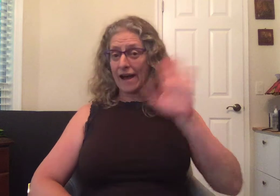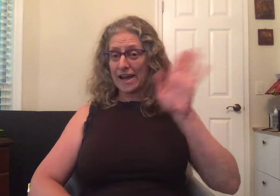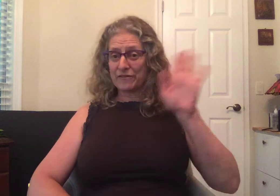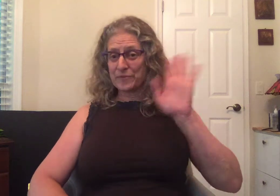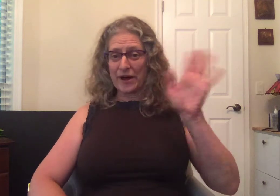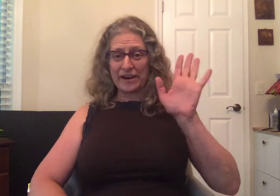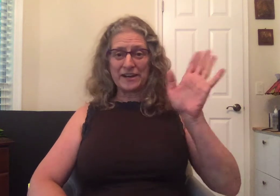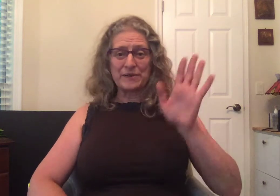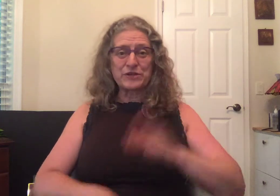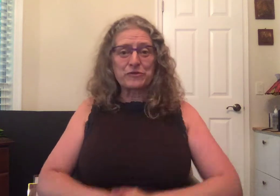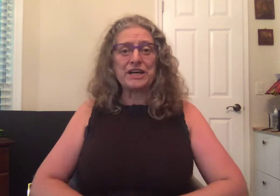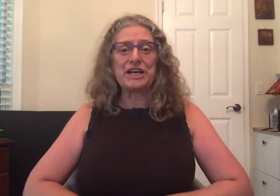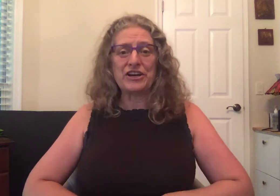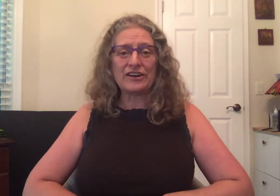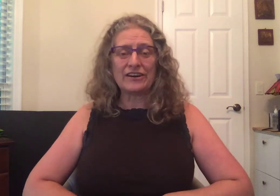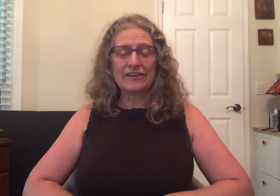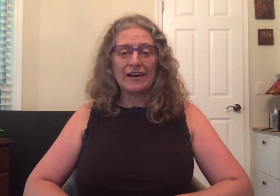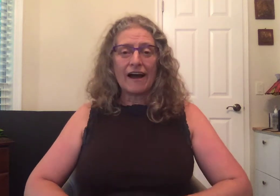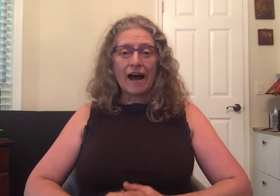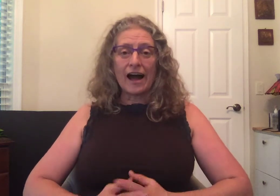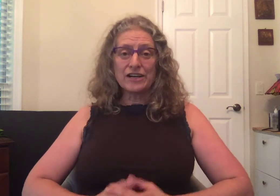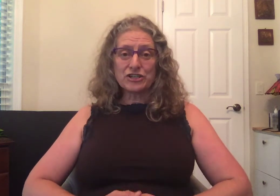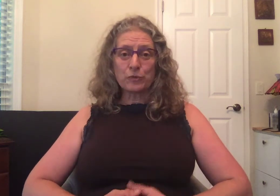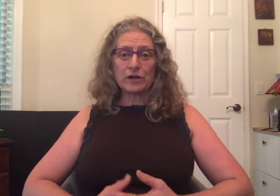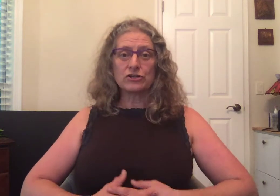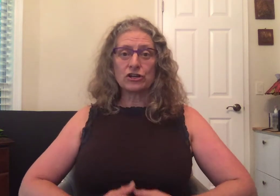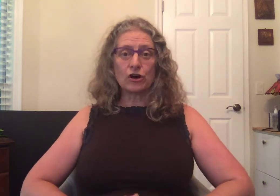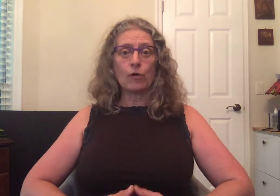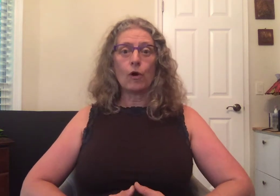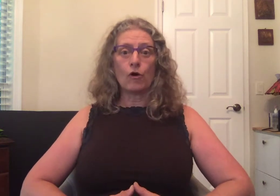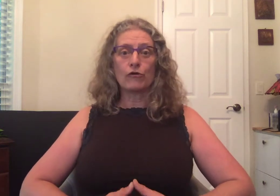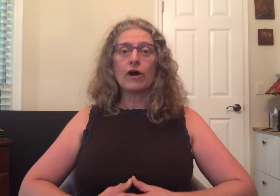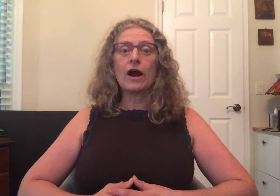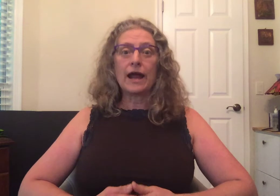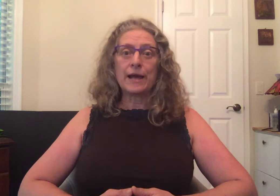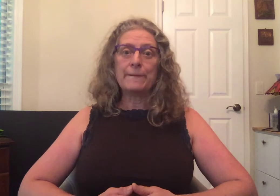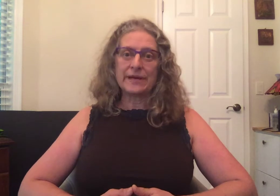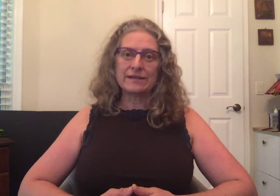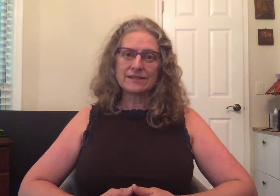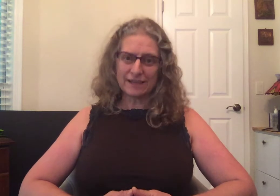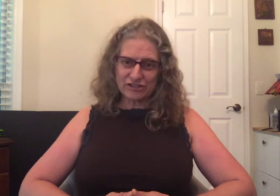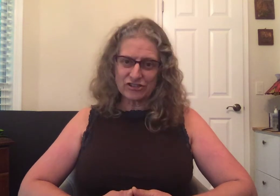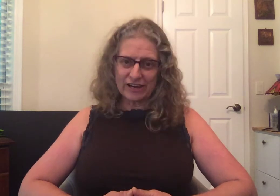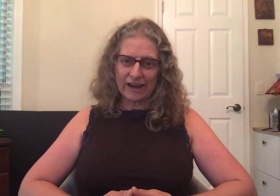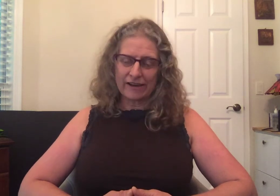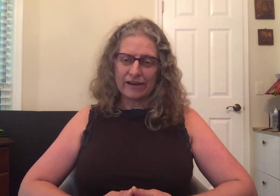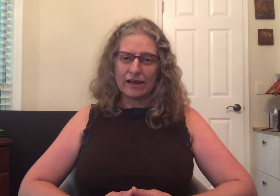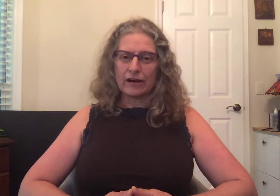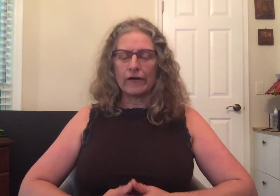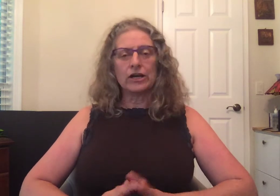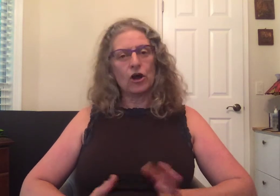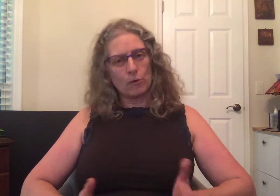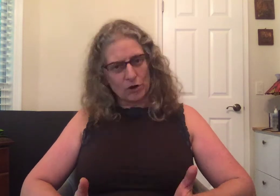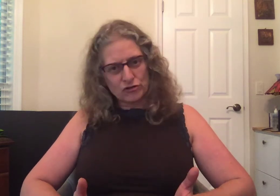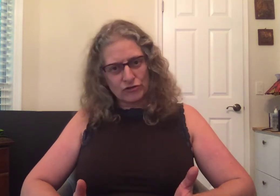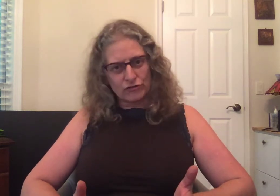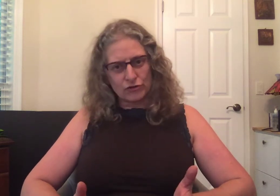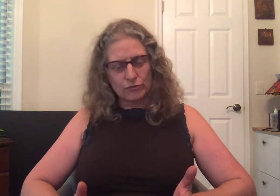Hi everybody, Miss Rinnie here. I just wanted to go over our ABCs today. Now I know most of you, I